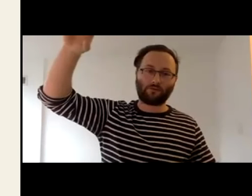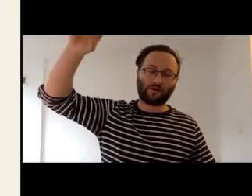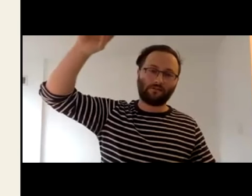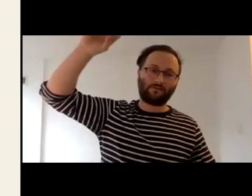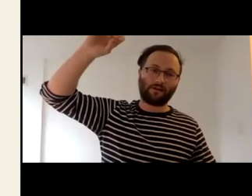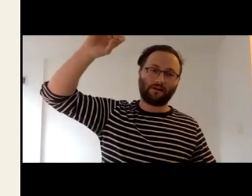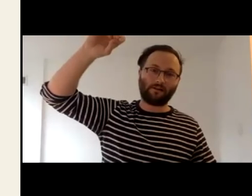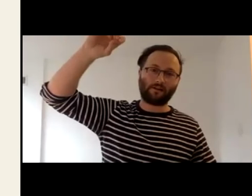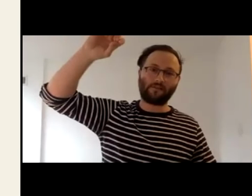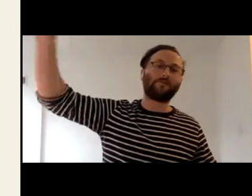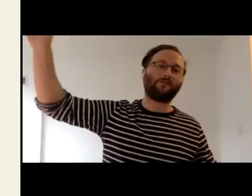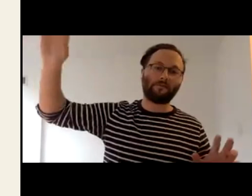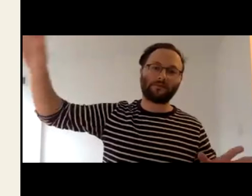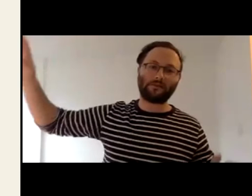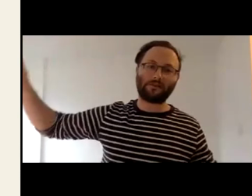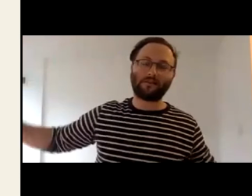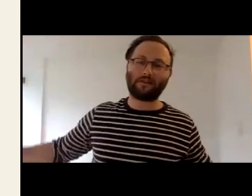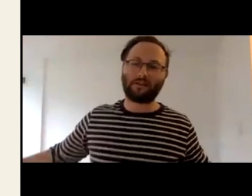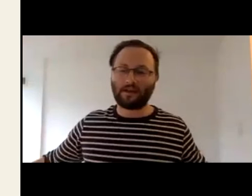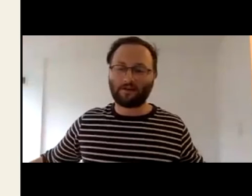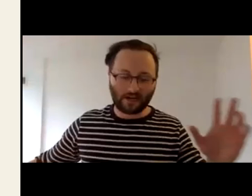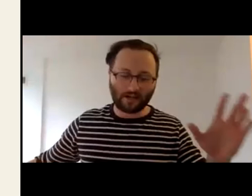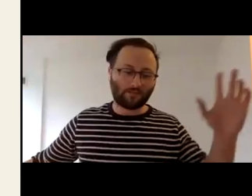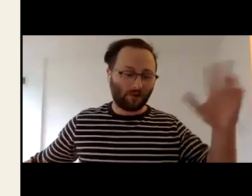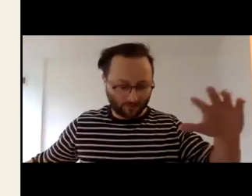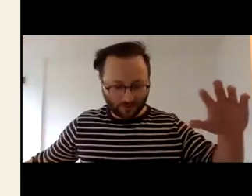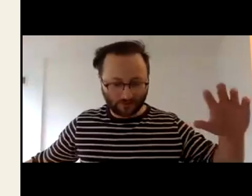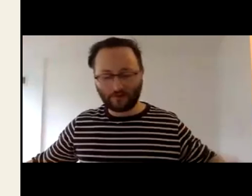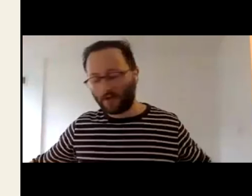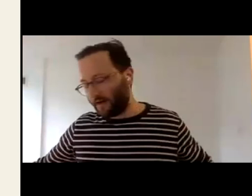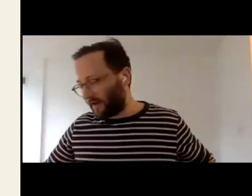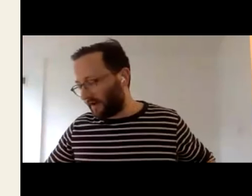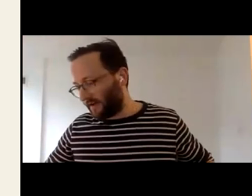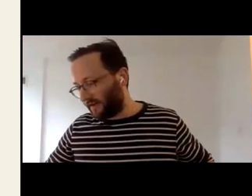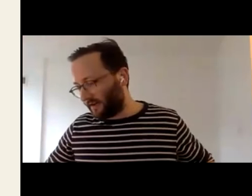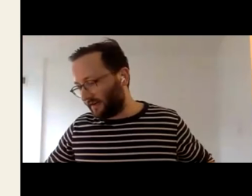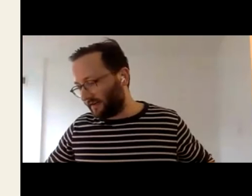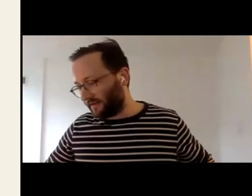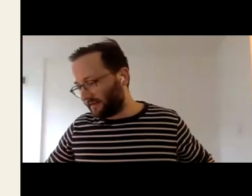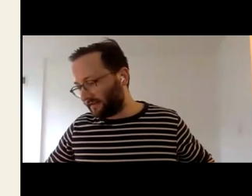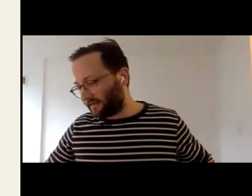to kind of, I find him immensely entertaining, but also